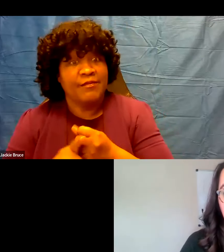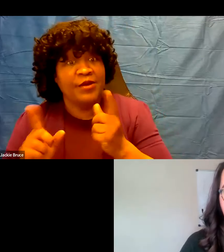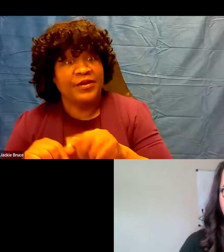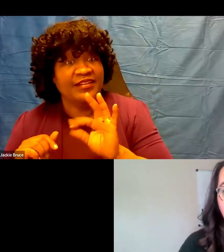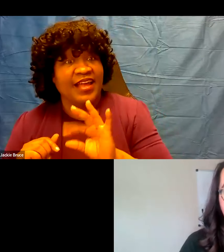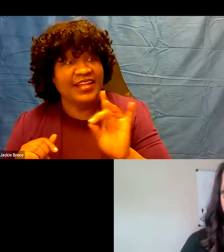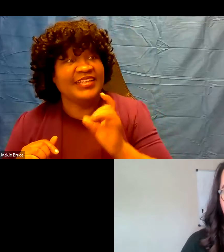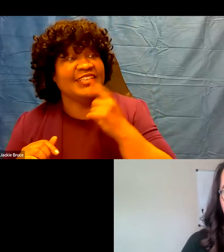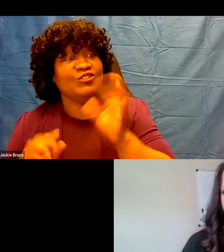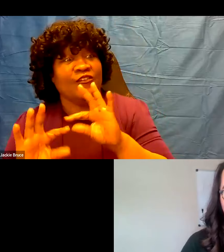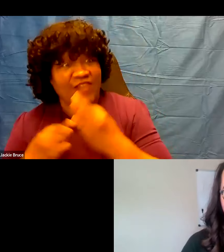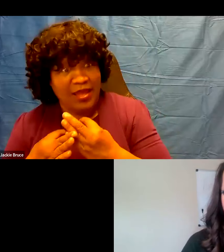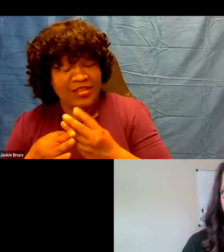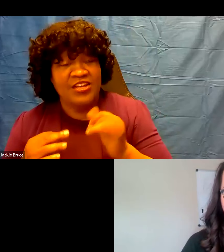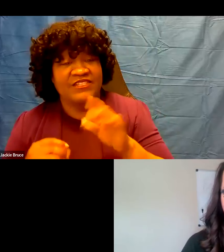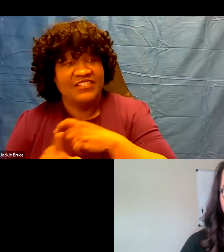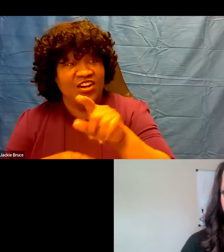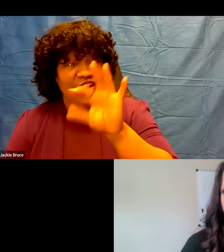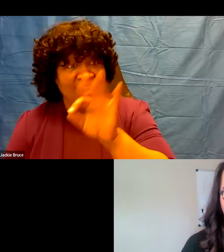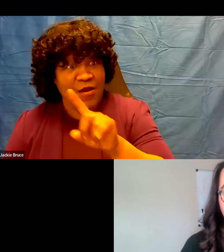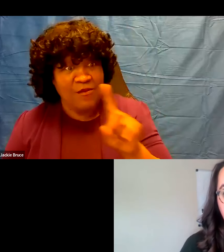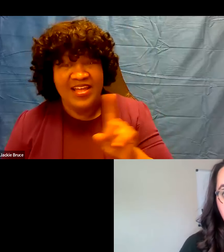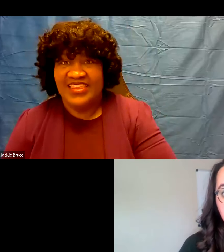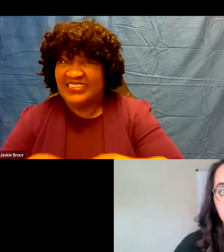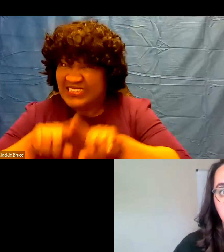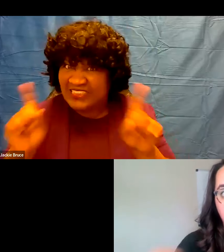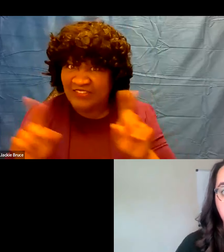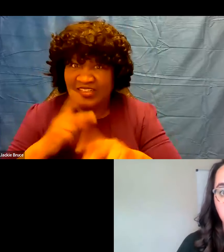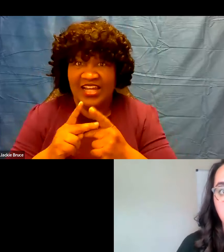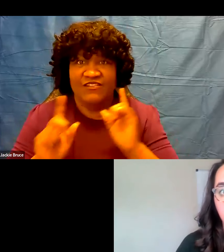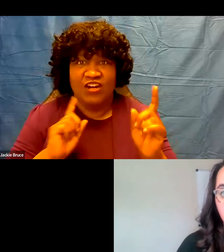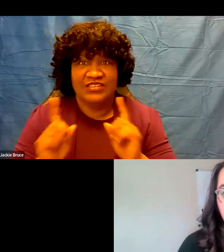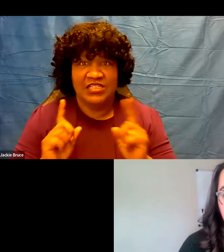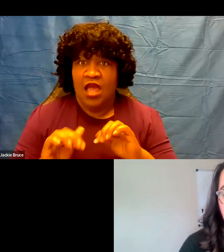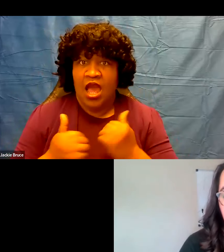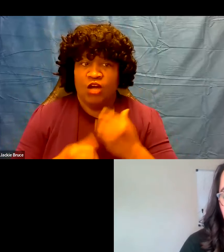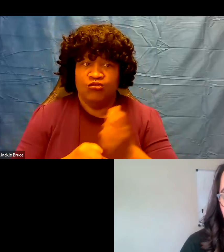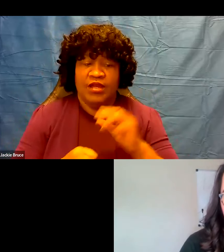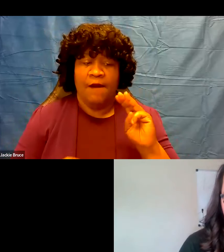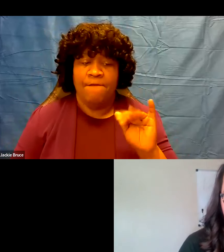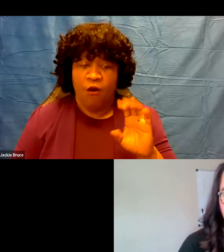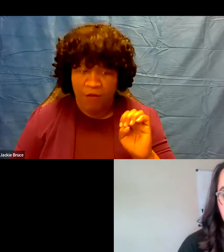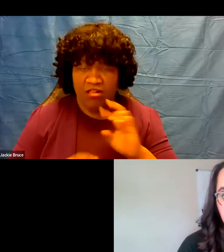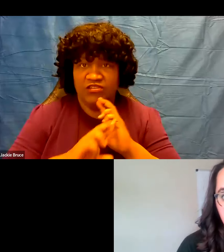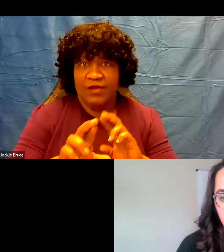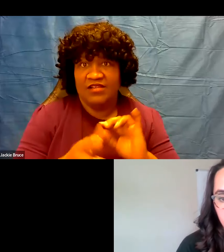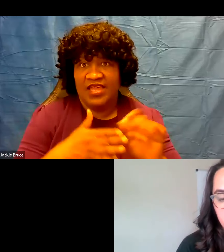your family, or if they have to call 911, but those are different conversations than how do you get the mobile response that you need.